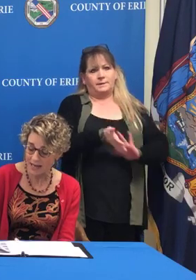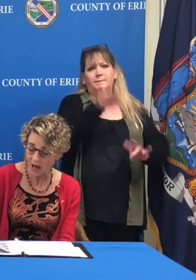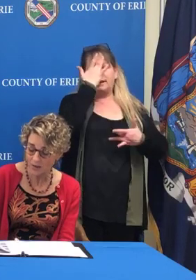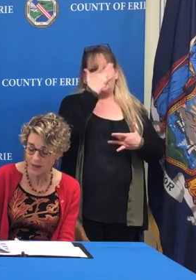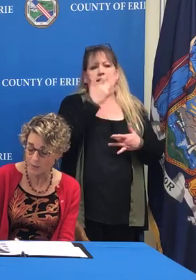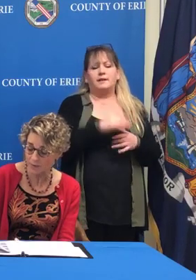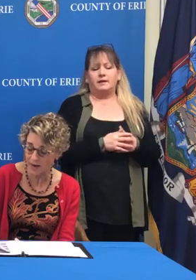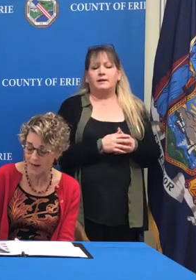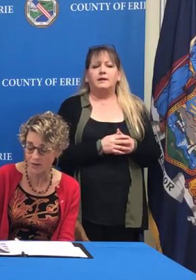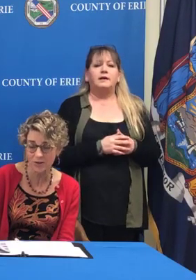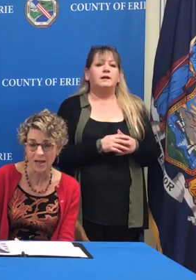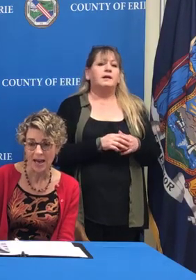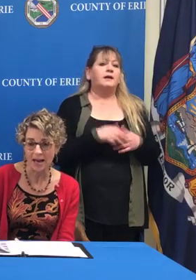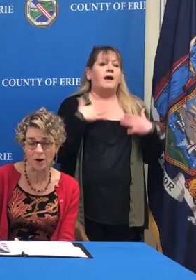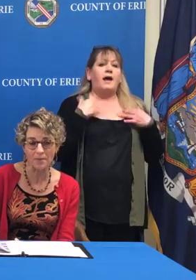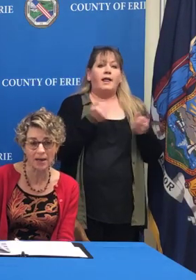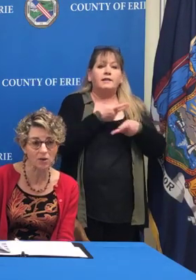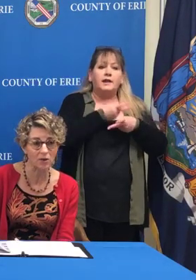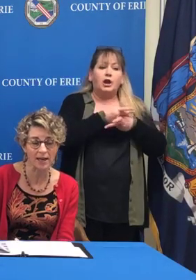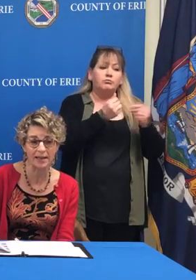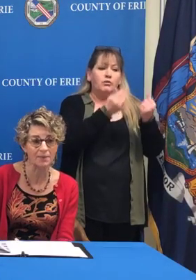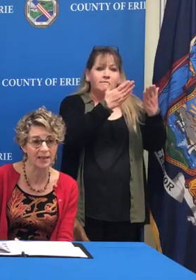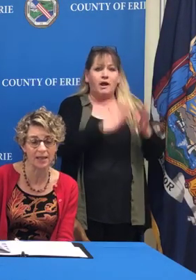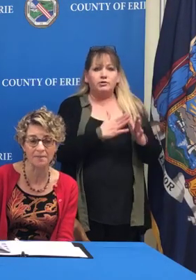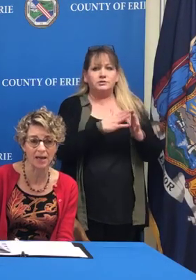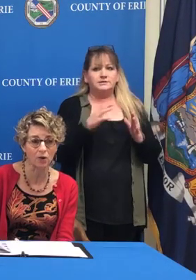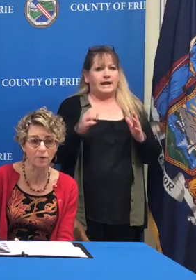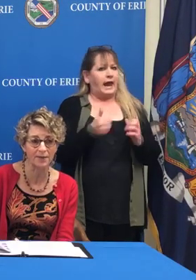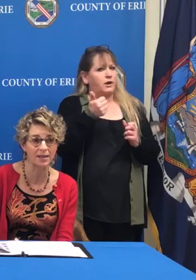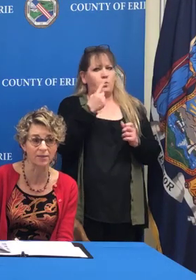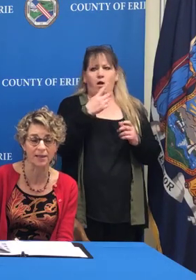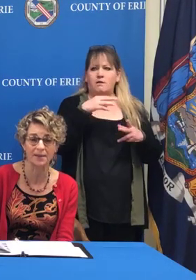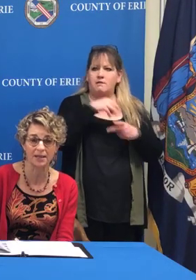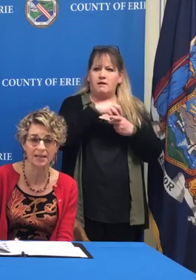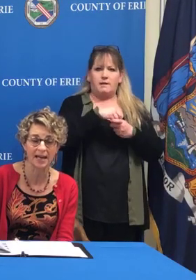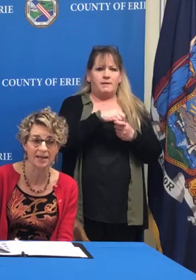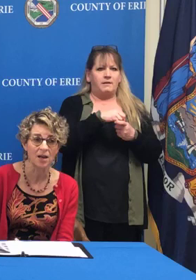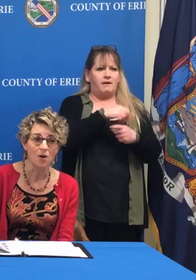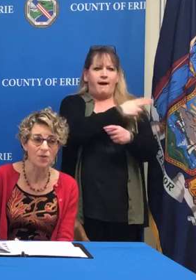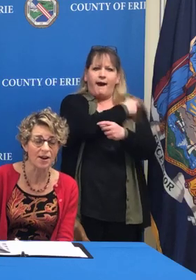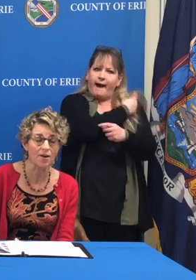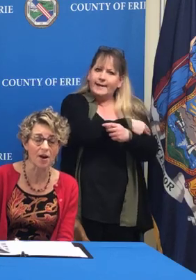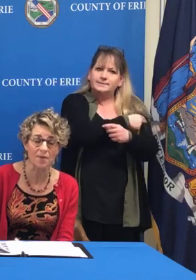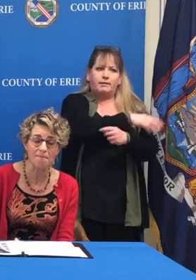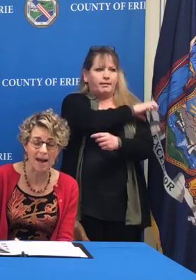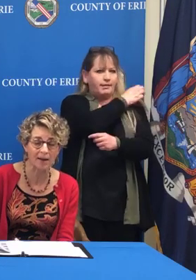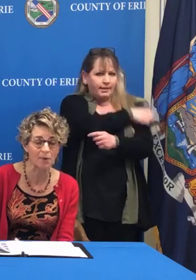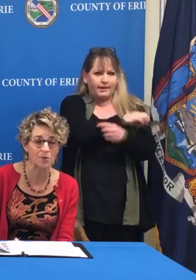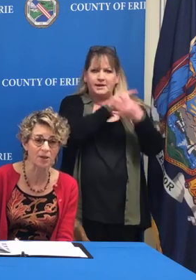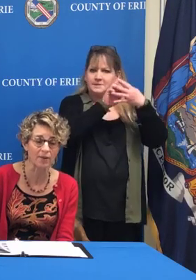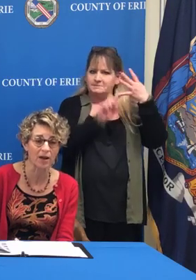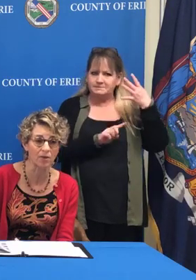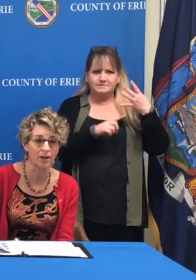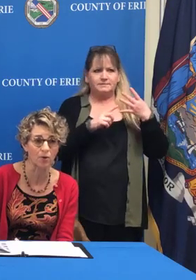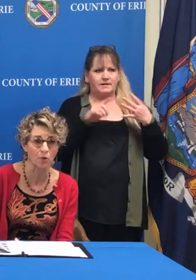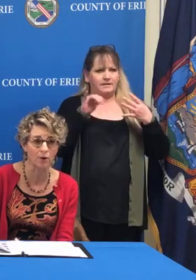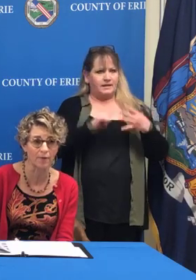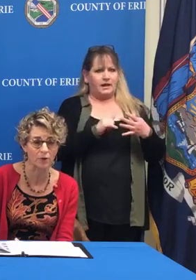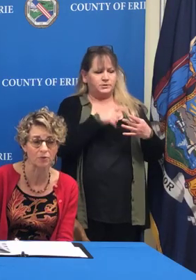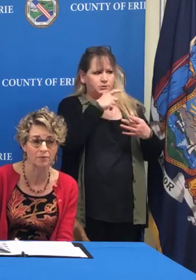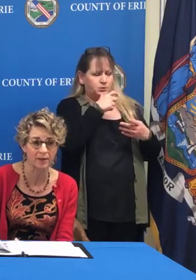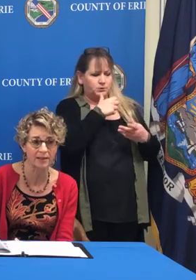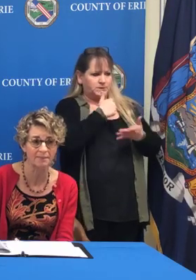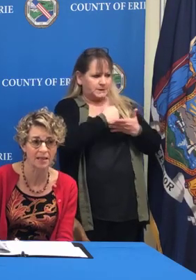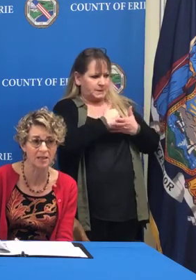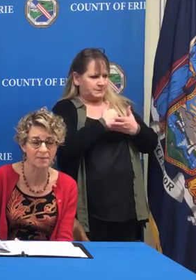And then healthcare providers and anybody in a medical facility, because again, they're the backbones of our healthcare